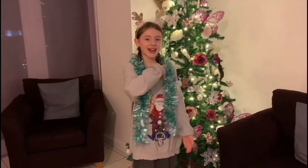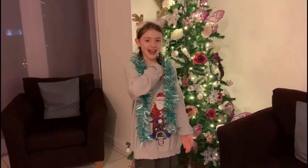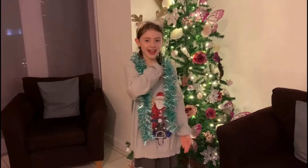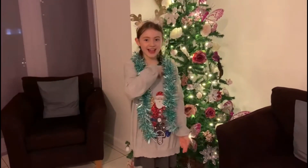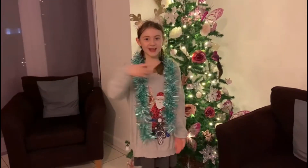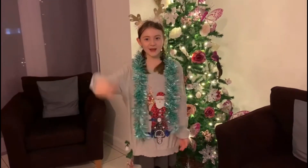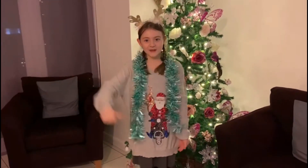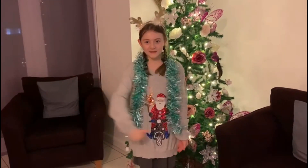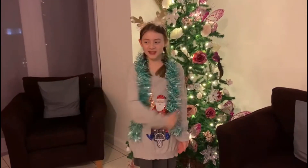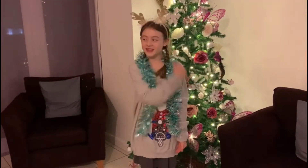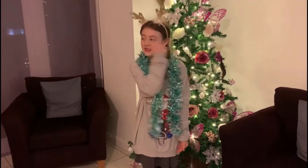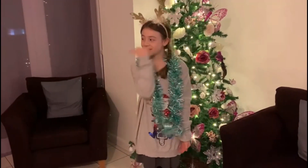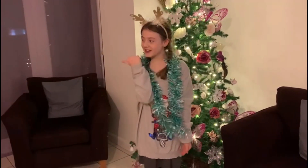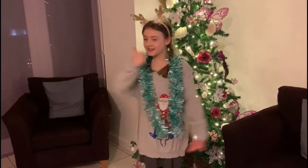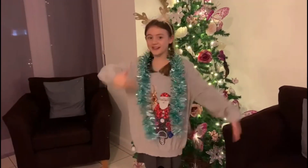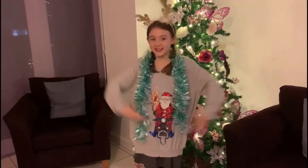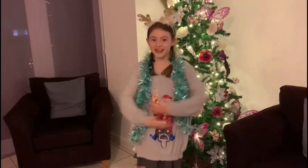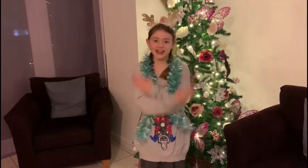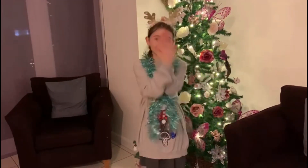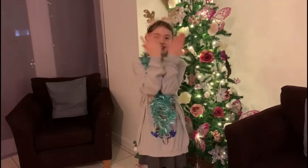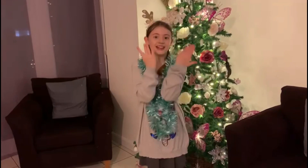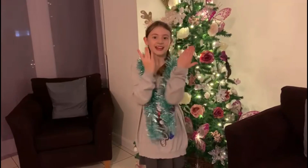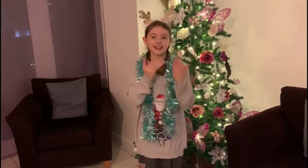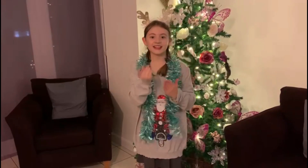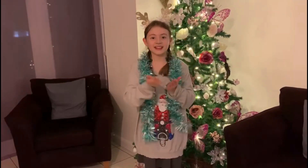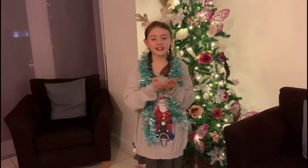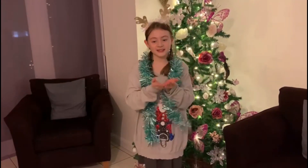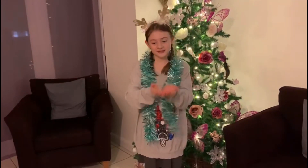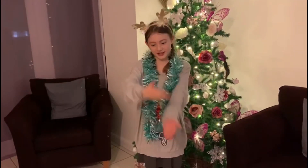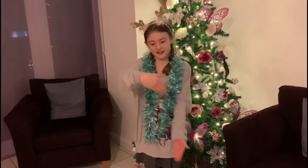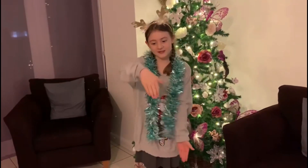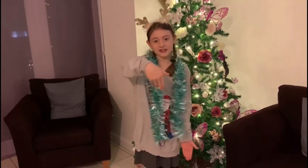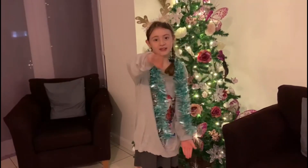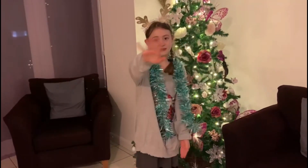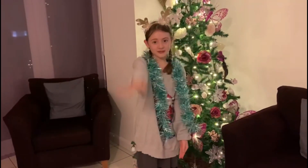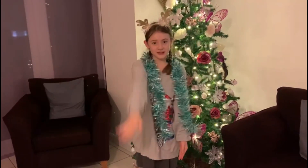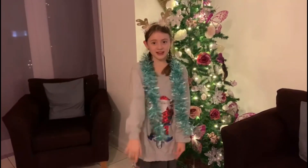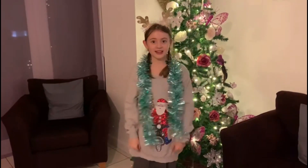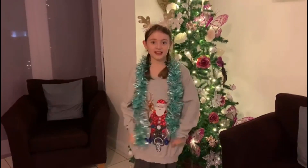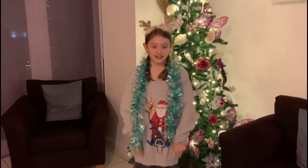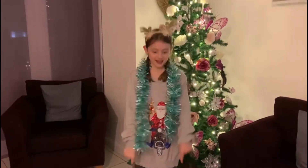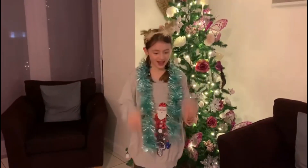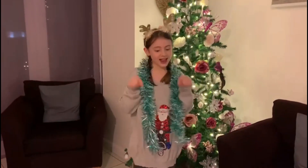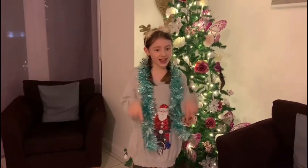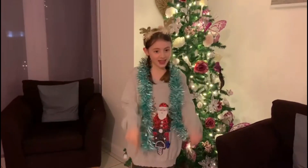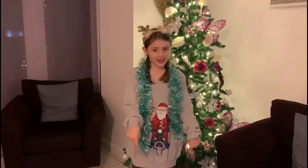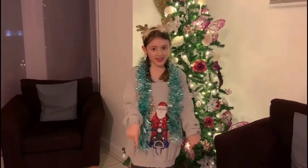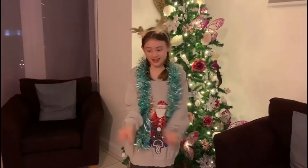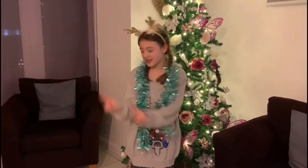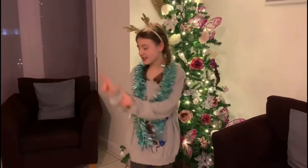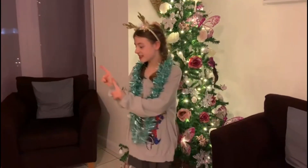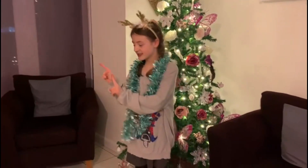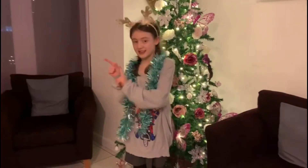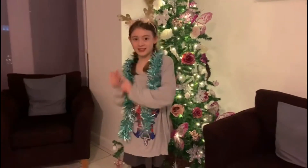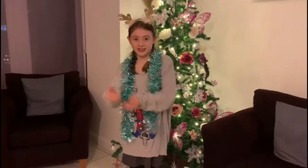heart But the very next day you gave it away This year